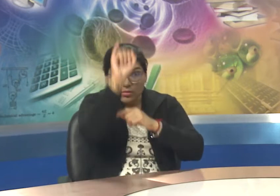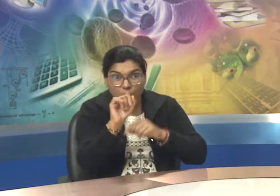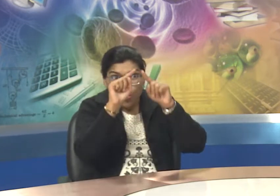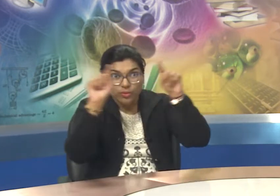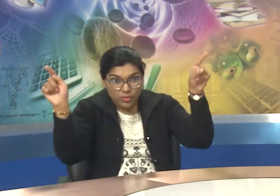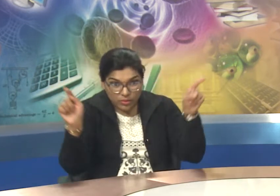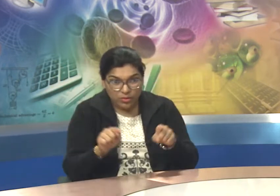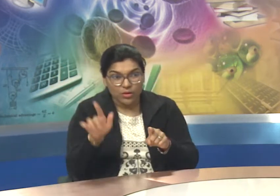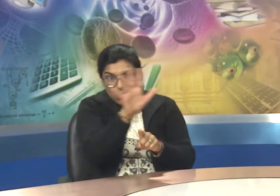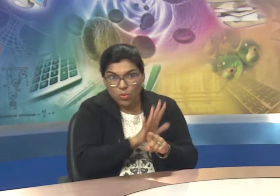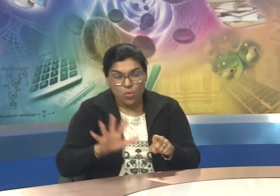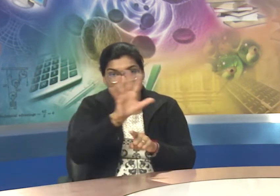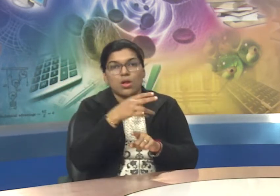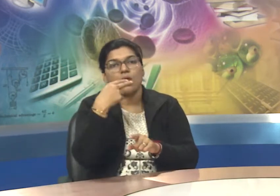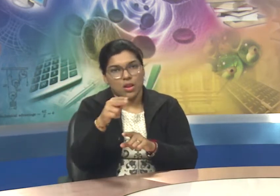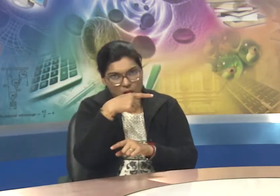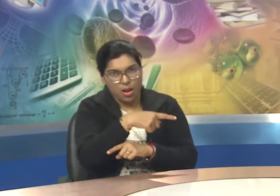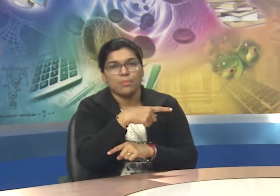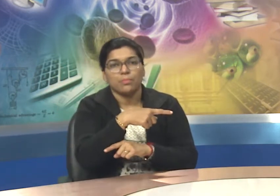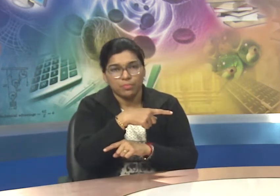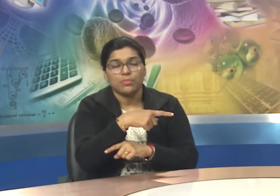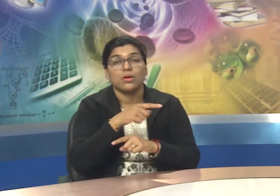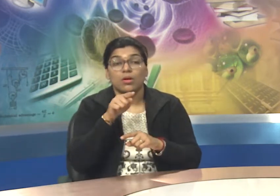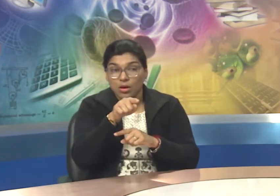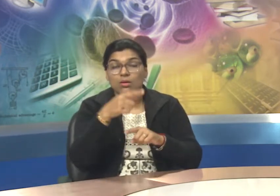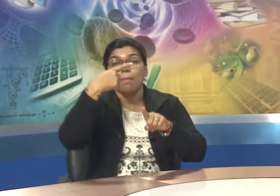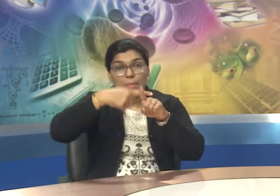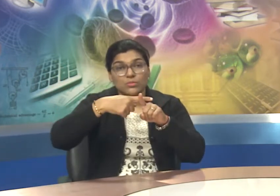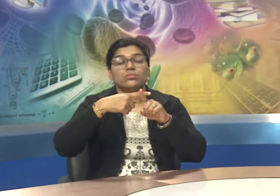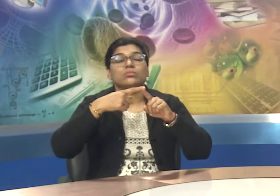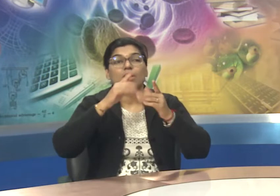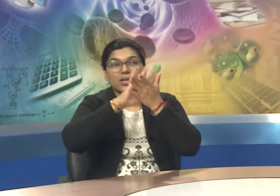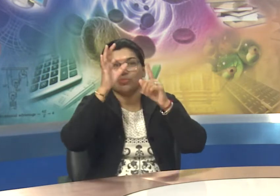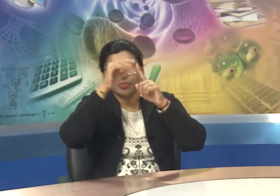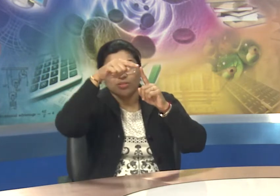slopes of the hill range